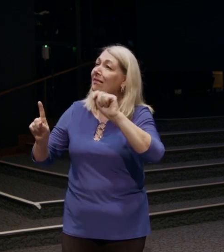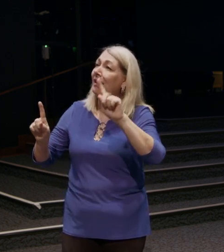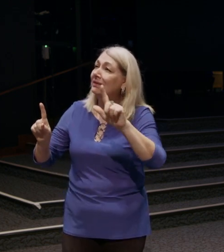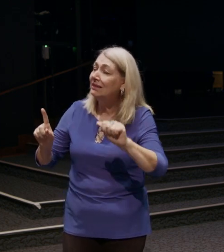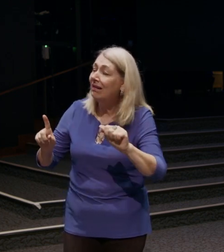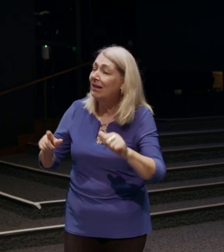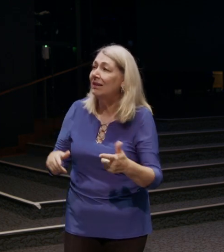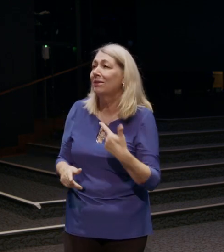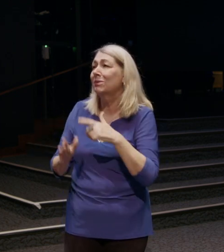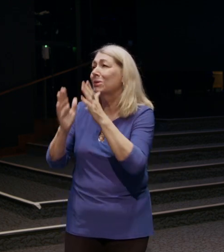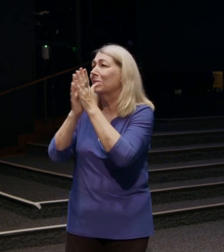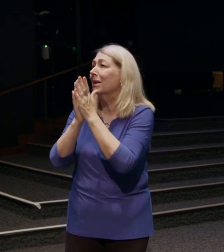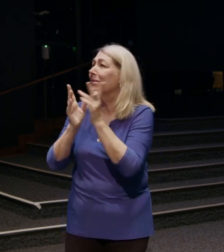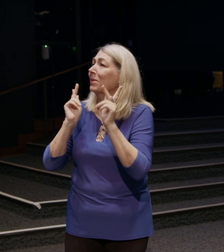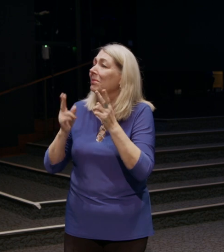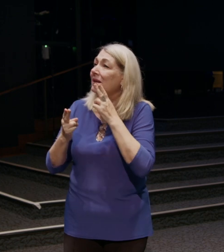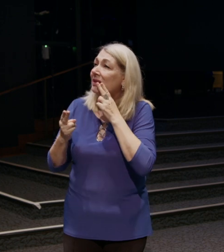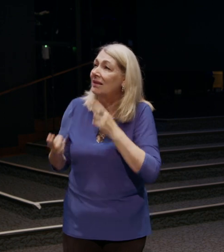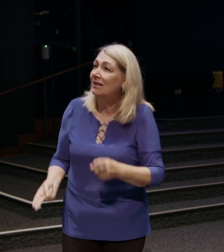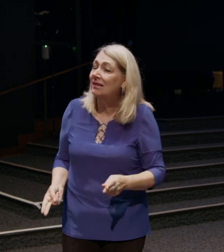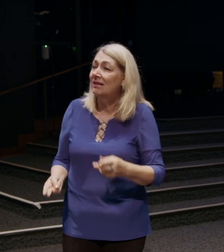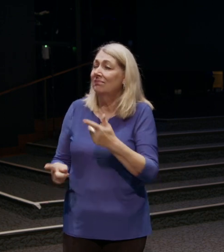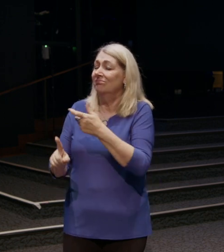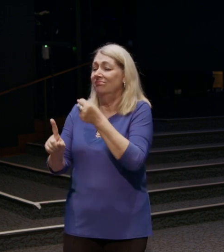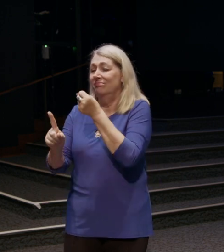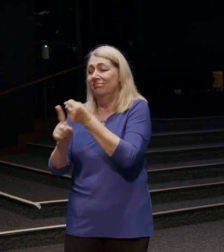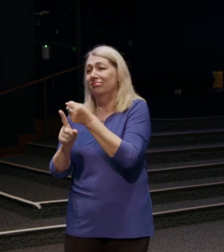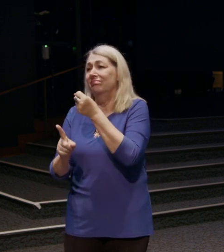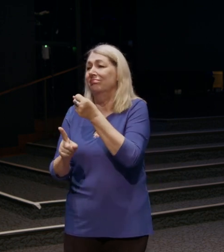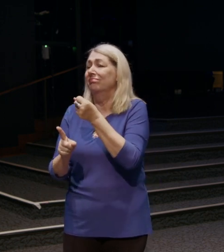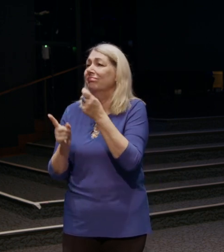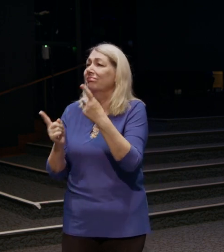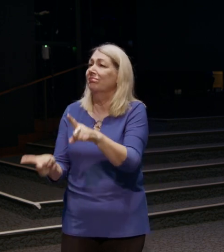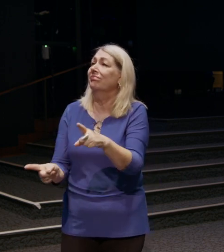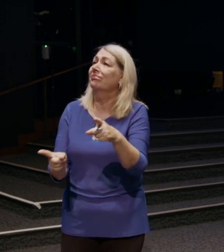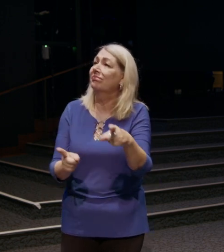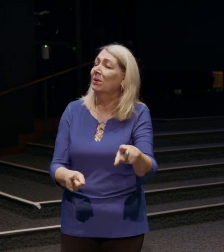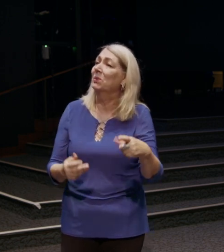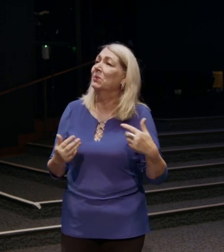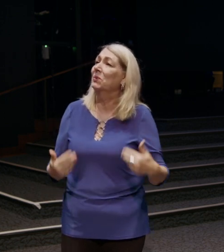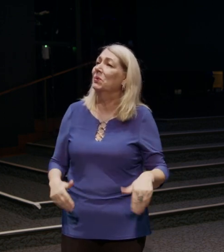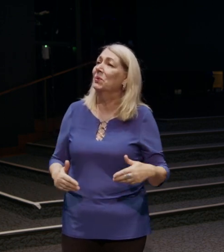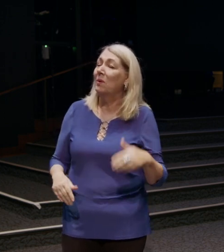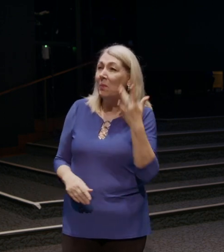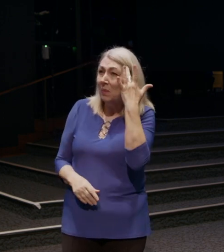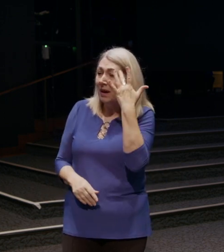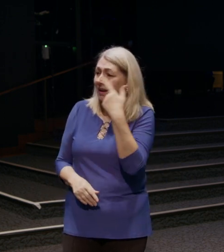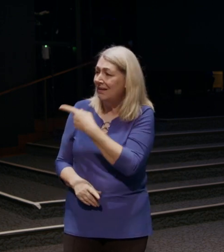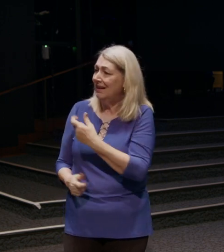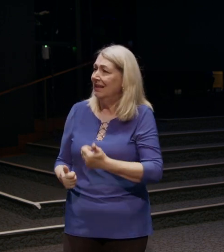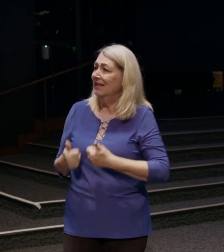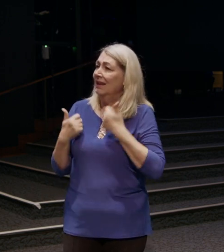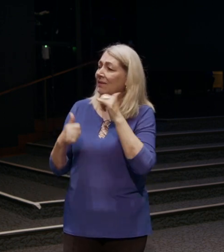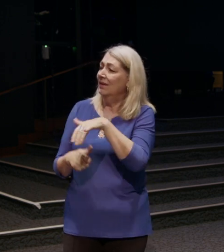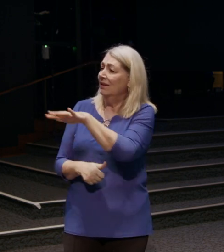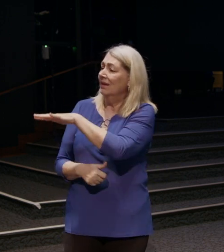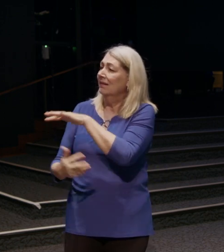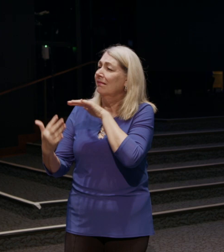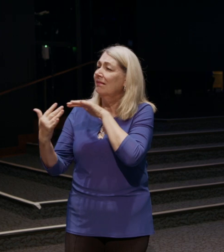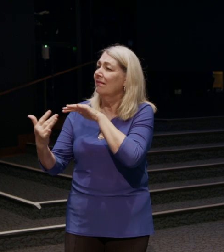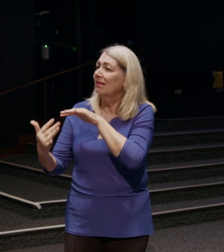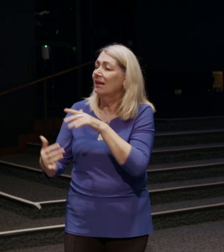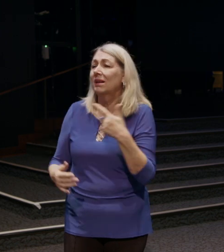are innocent and yet victims because of where they live. We pray for those who are guilty